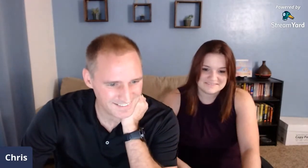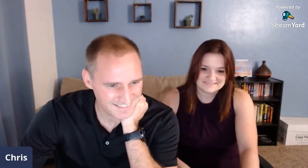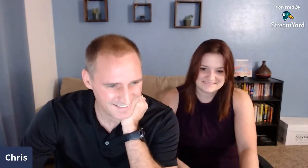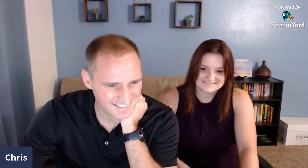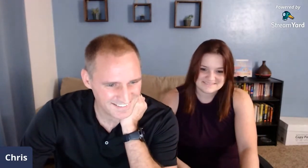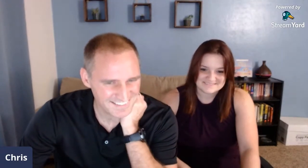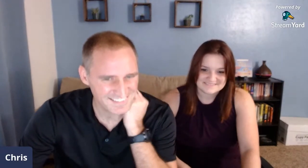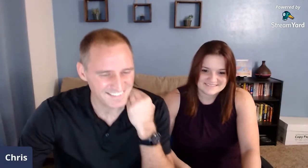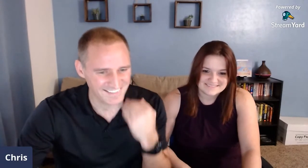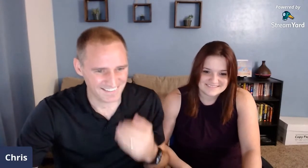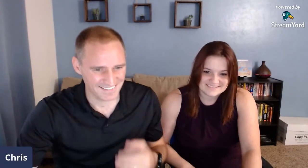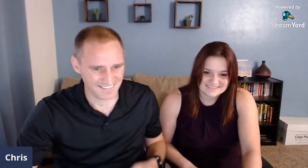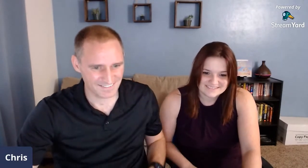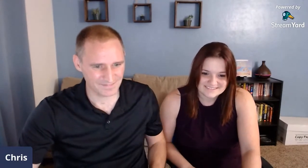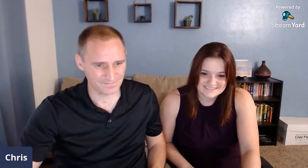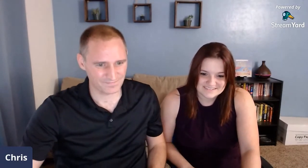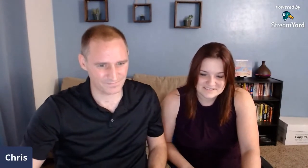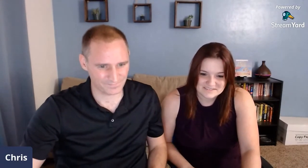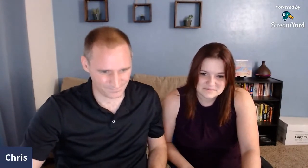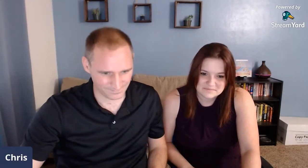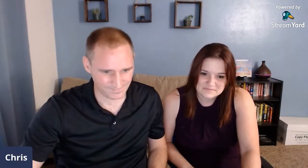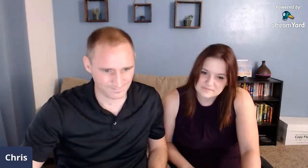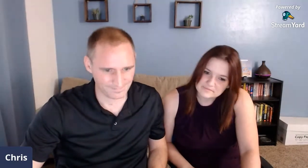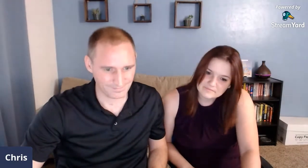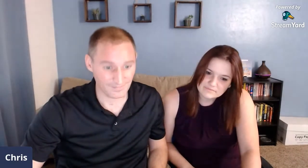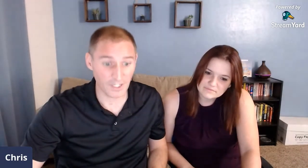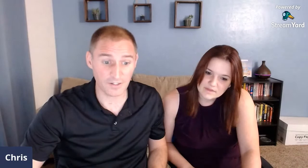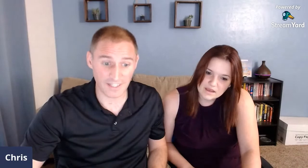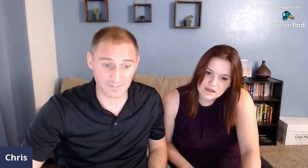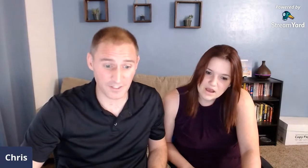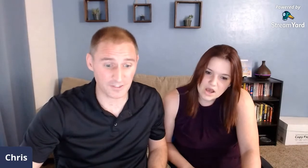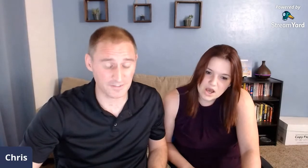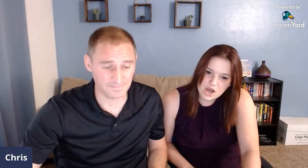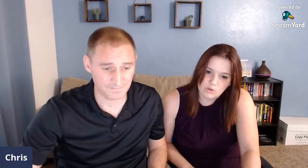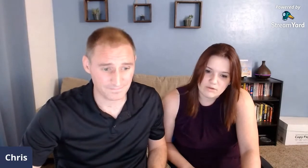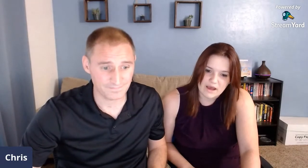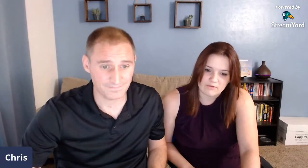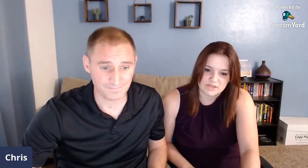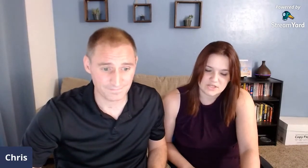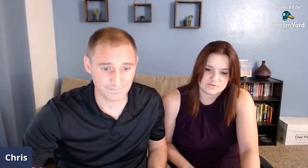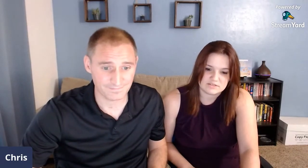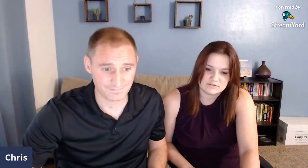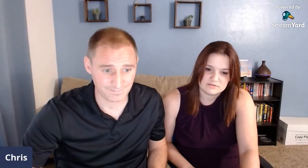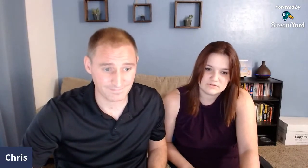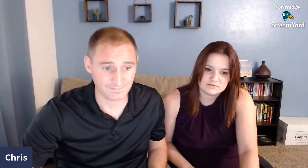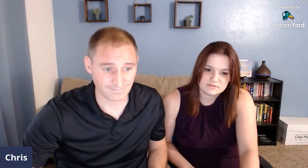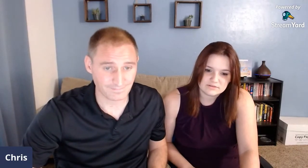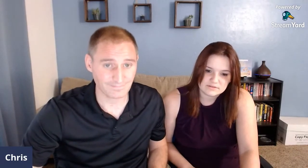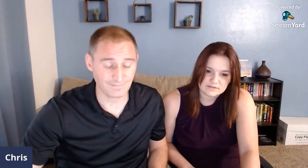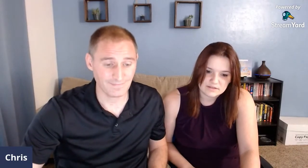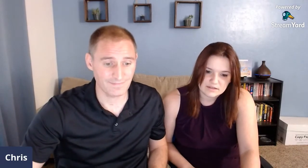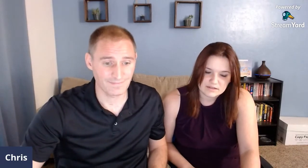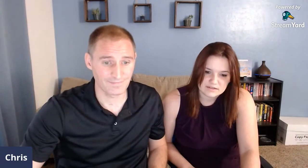you are. That's the case. So it's a sign language coloring book. Oh, that's very cool. Oh, And it's cute. by,